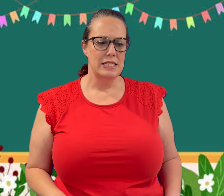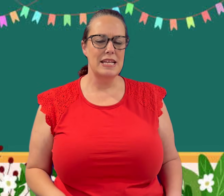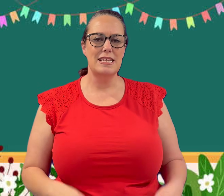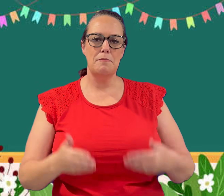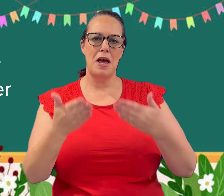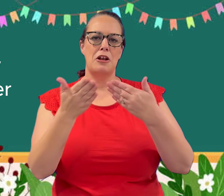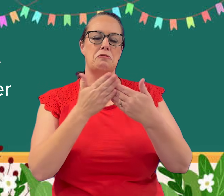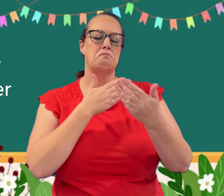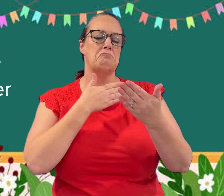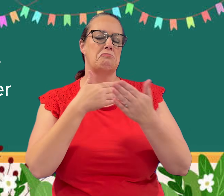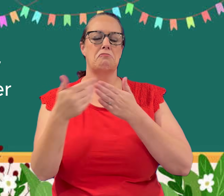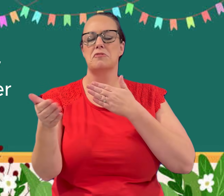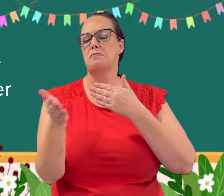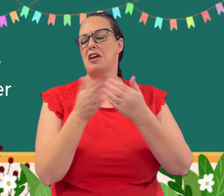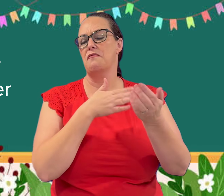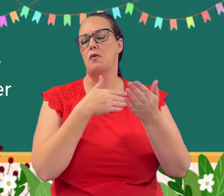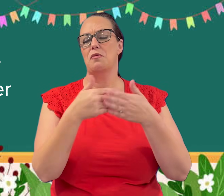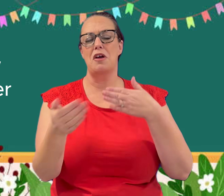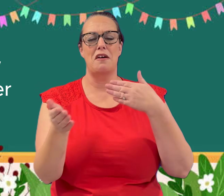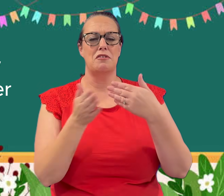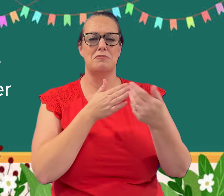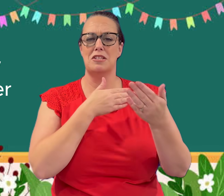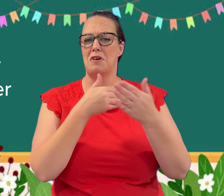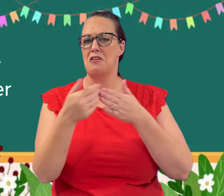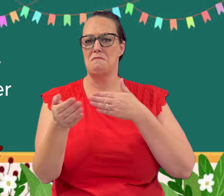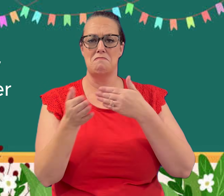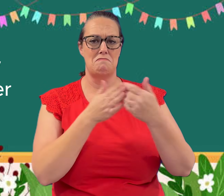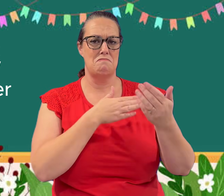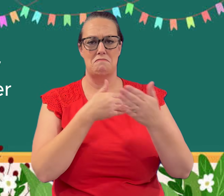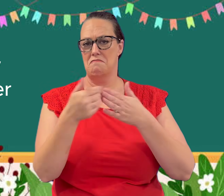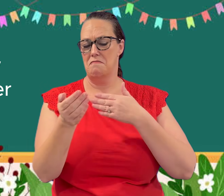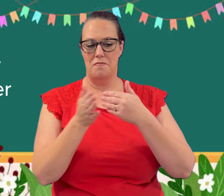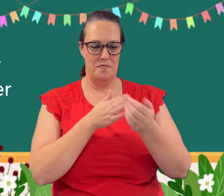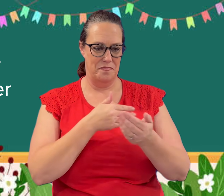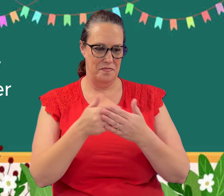Doesn't matter. It's back and forth. Whatever. Doesn't matter.